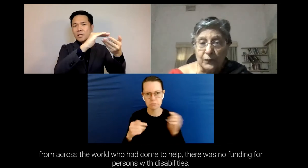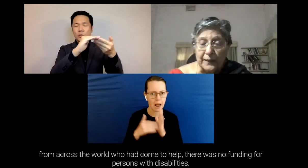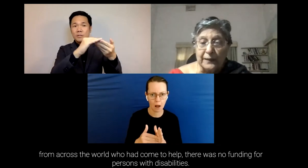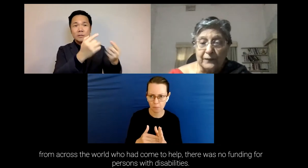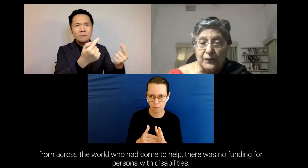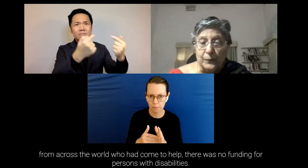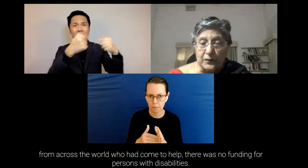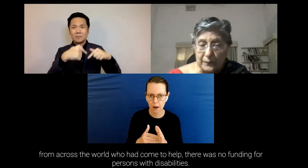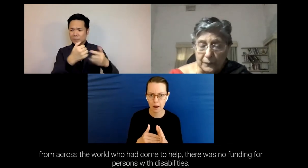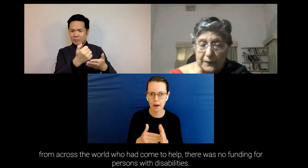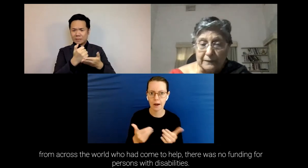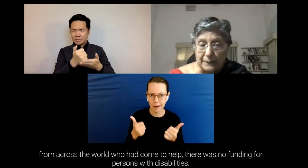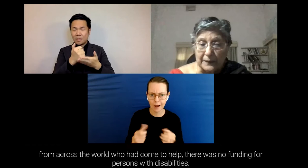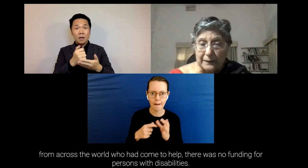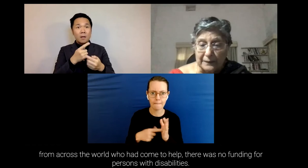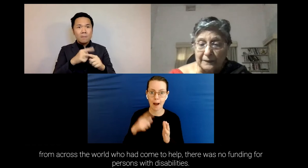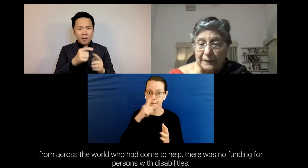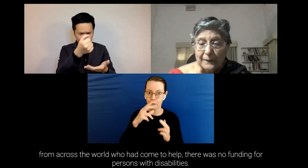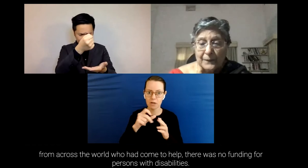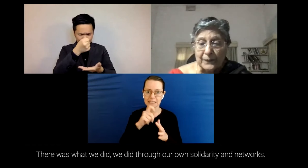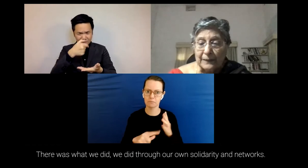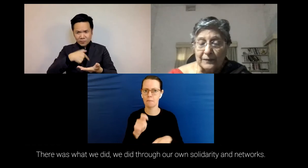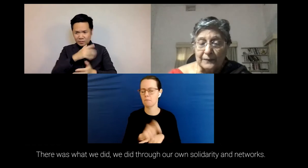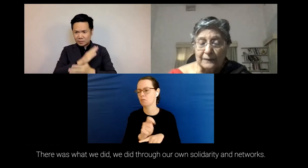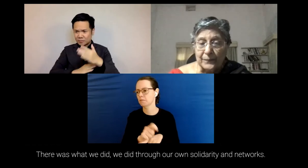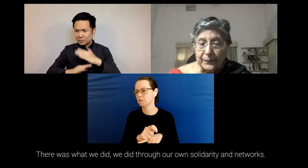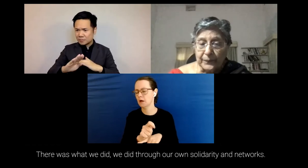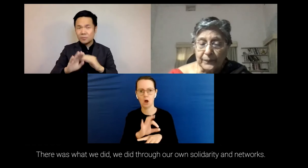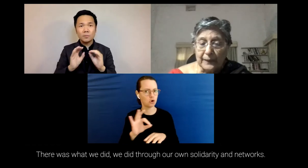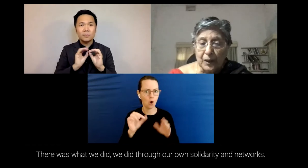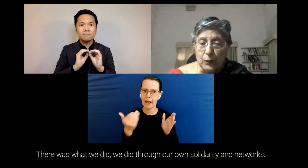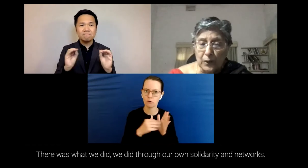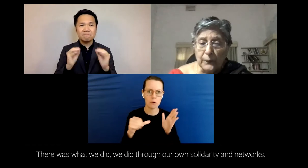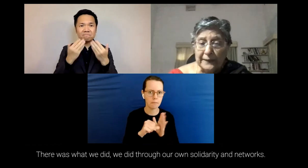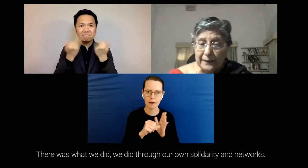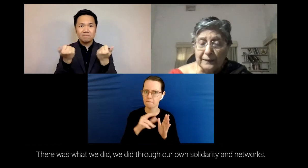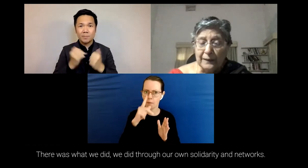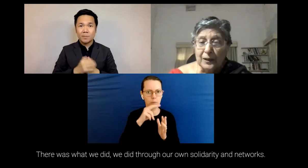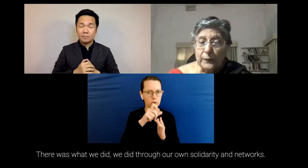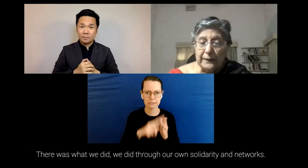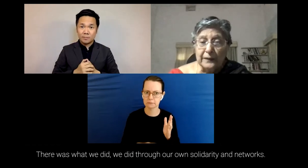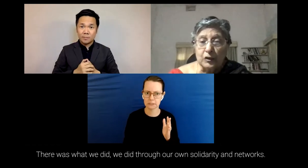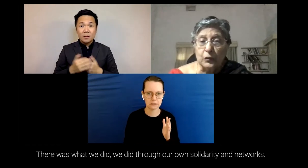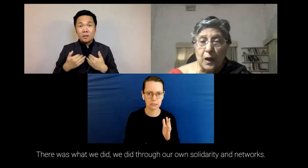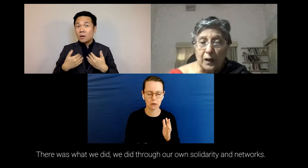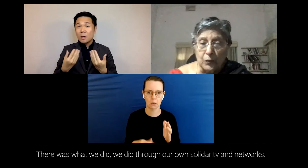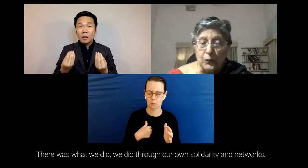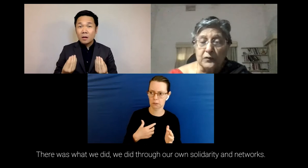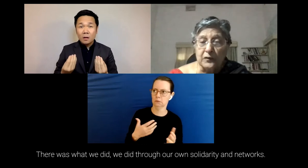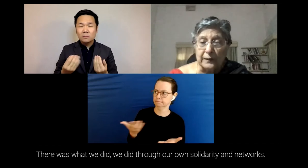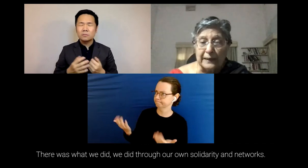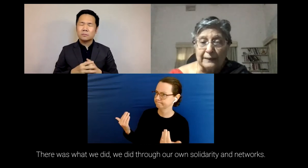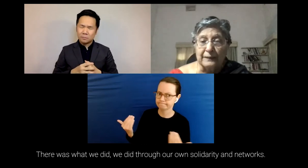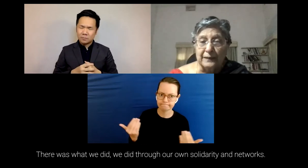no funding for persons with disabilities. There was what we did through our